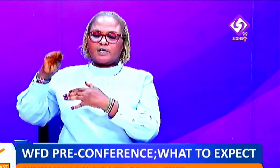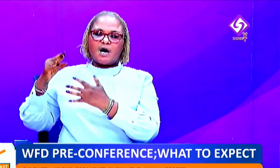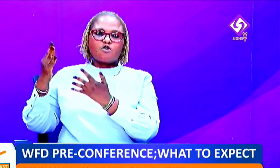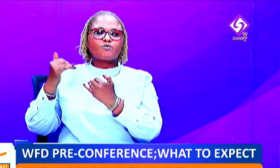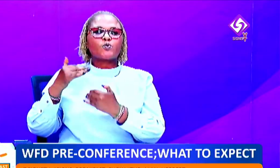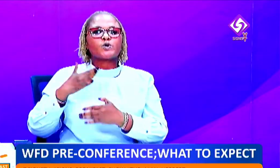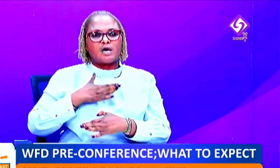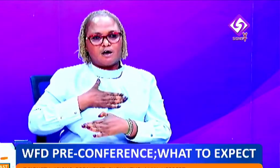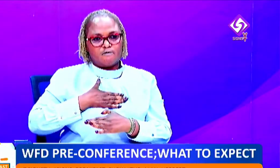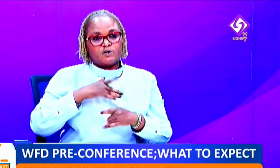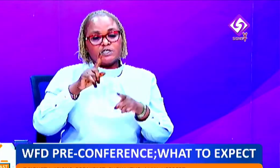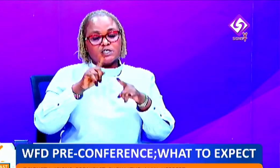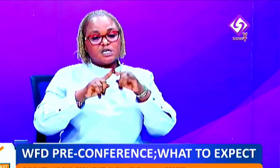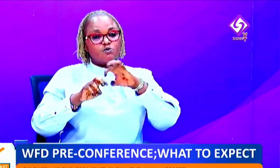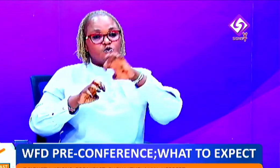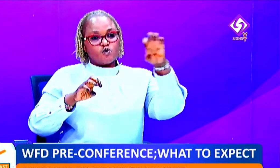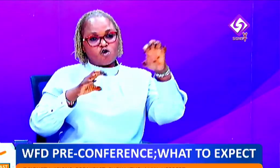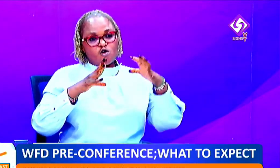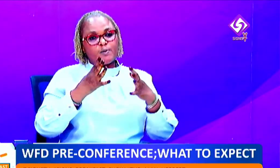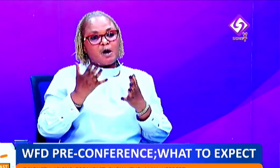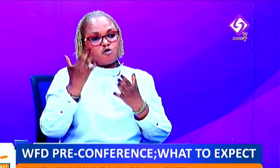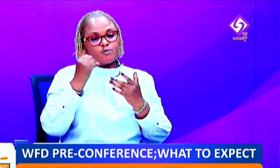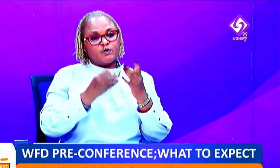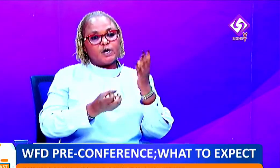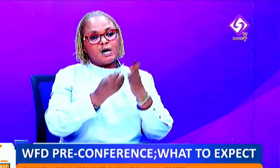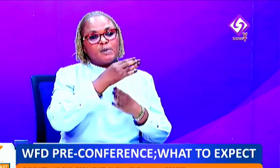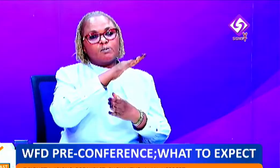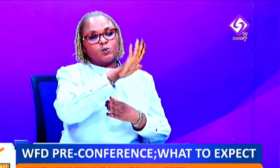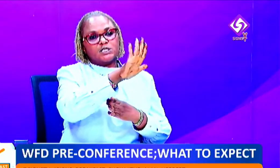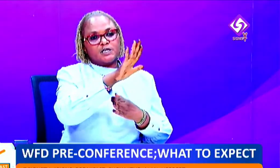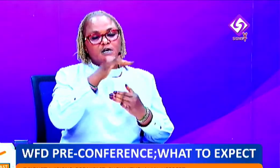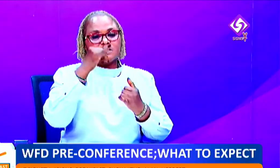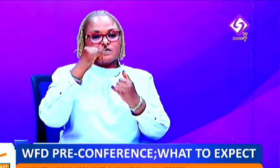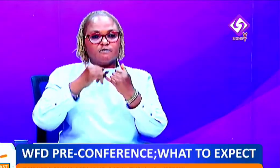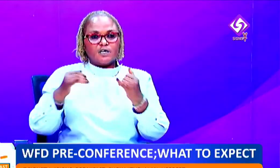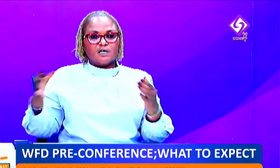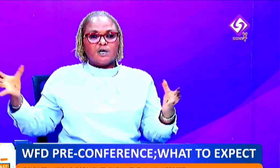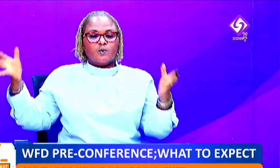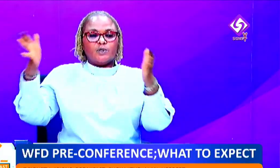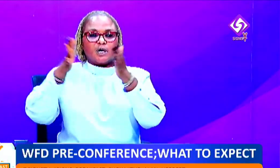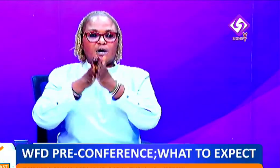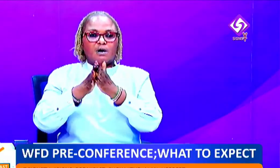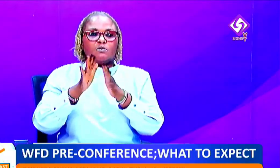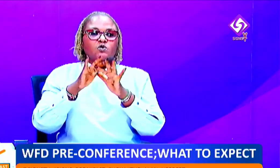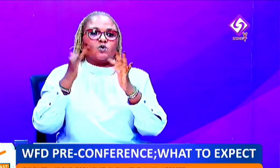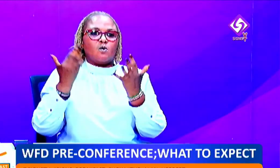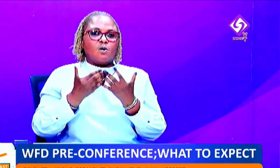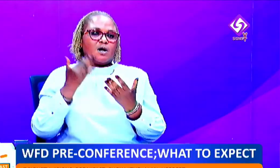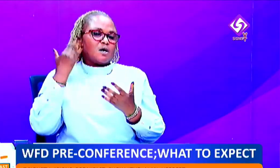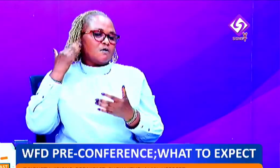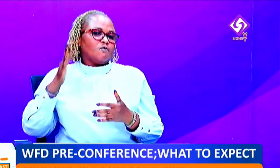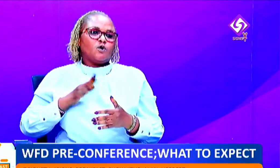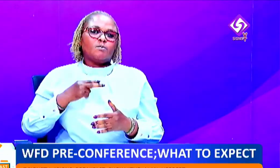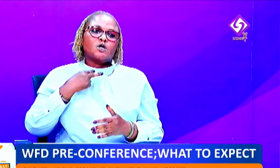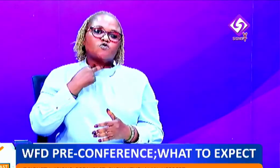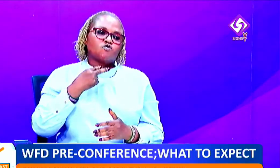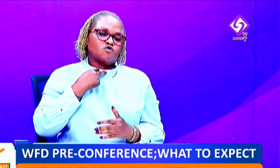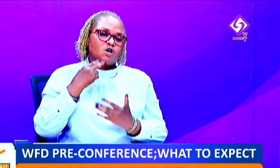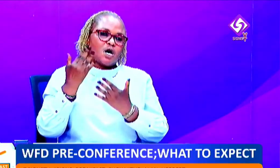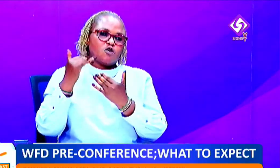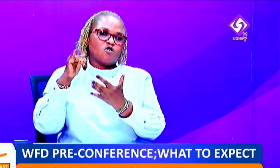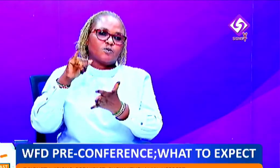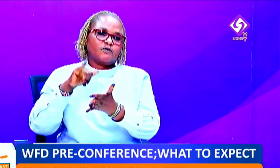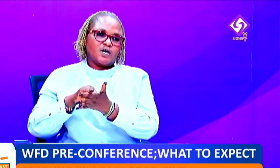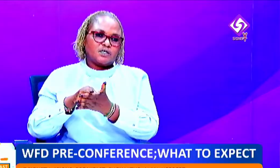can, mentor deaf women. In Africa, even in Europe, they can come up with their own. In Asia, they can come up with their own. And